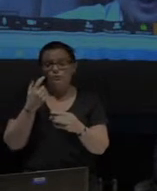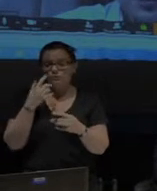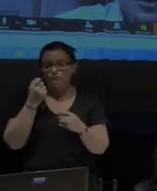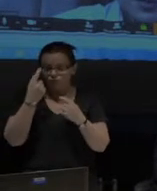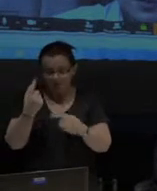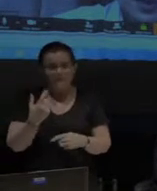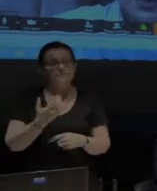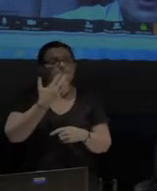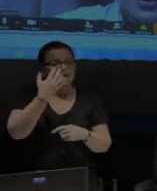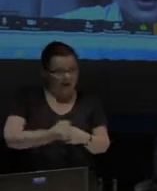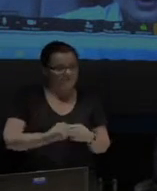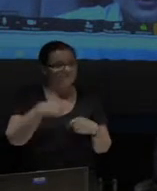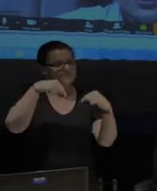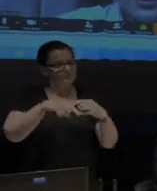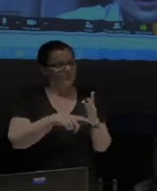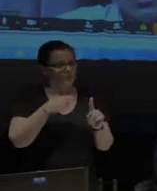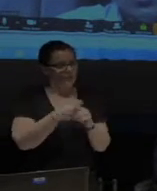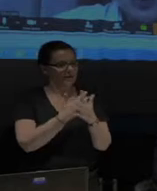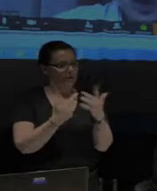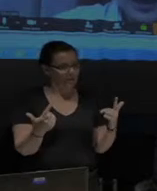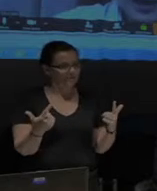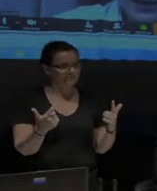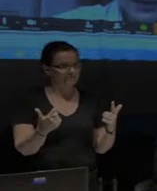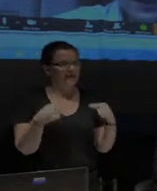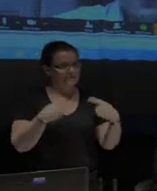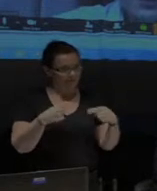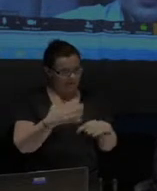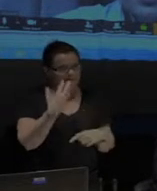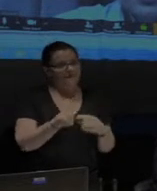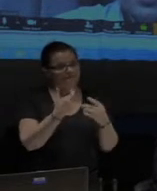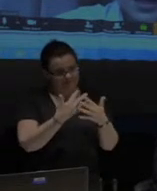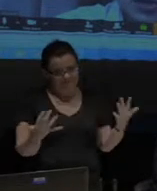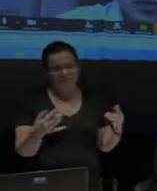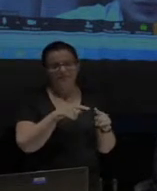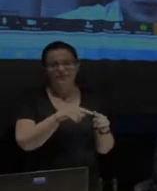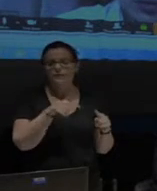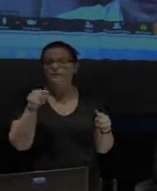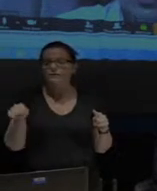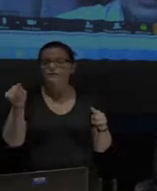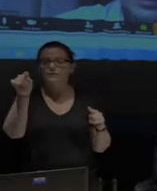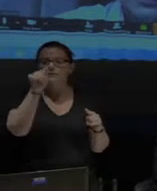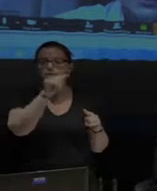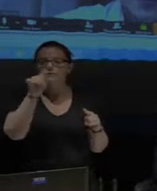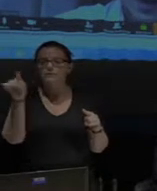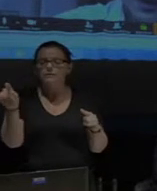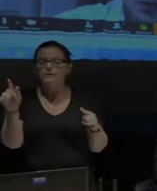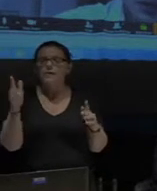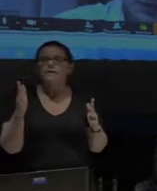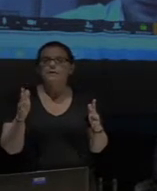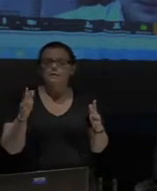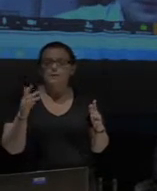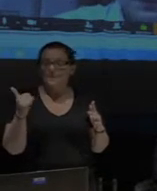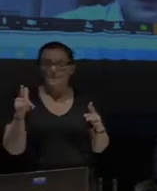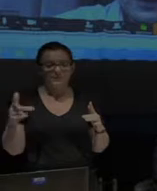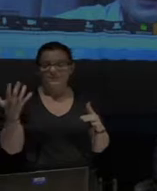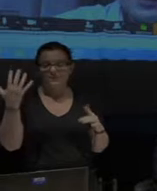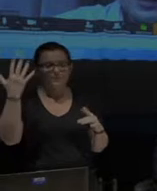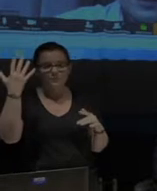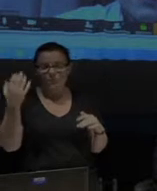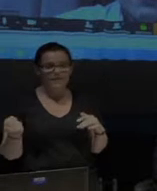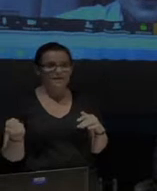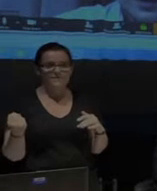and how much has been done in the UK, and two, to highlight that international reality might not be